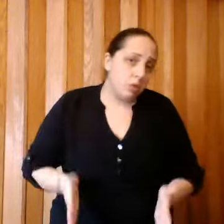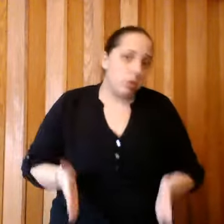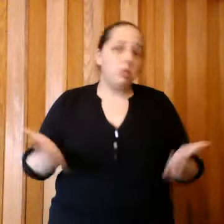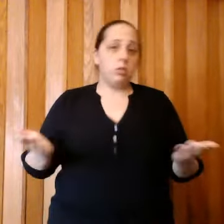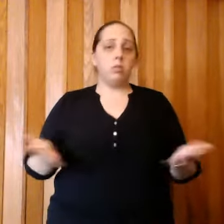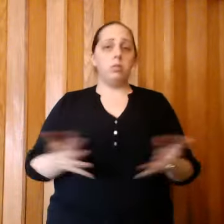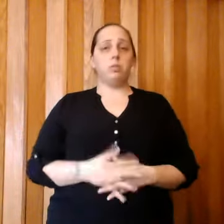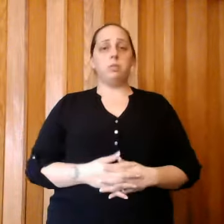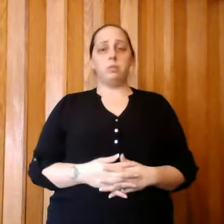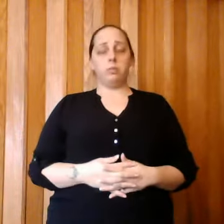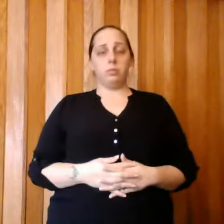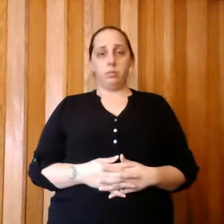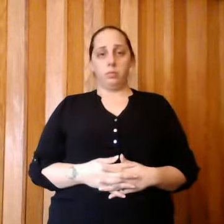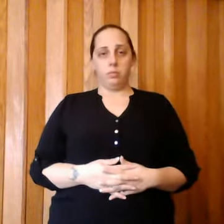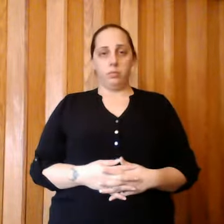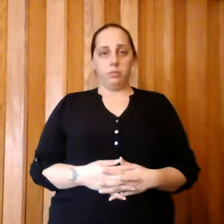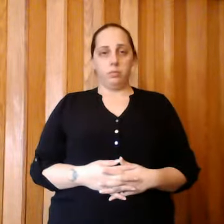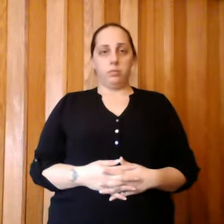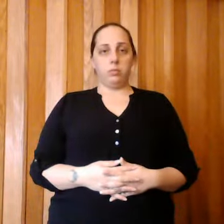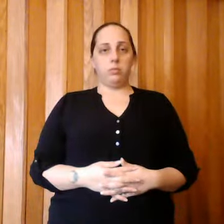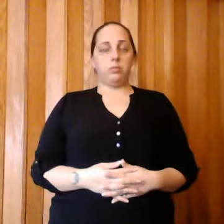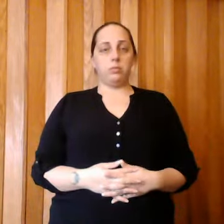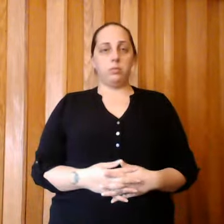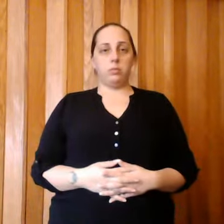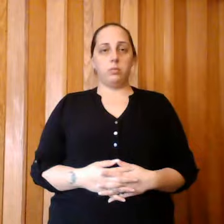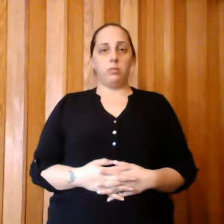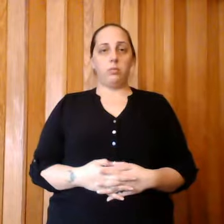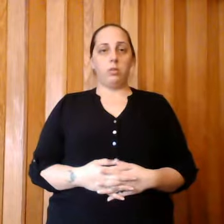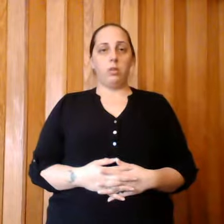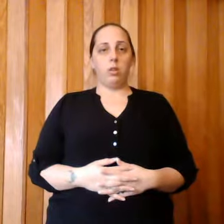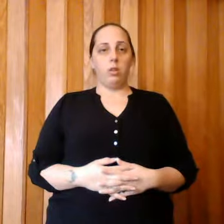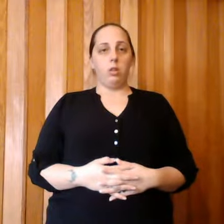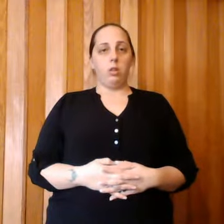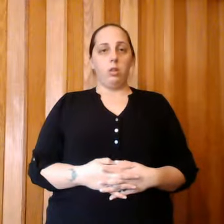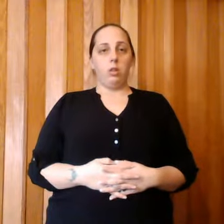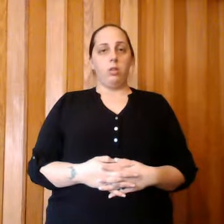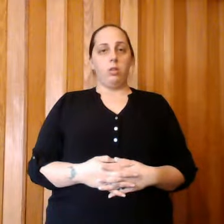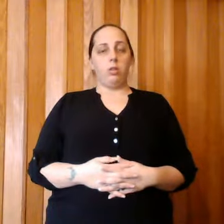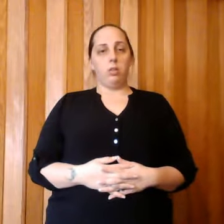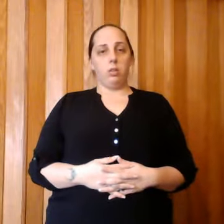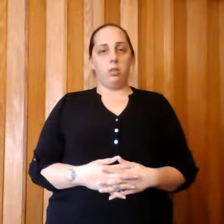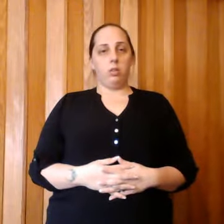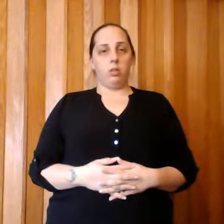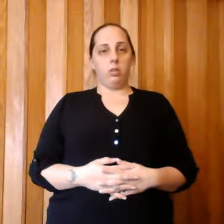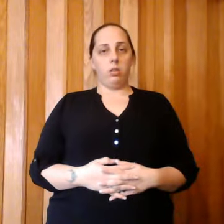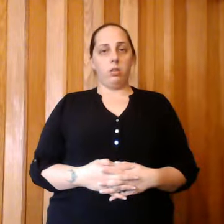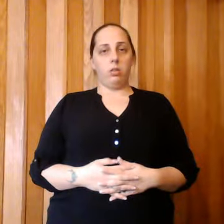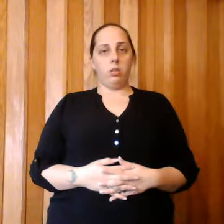And so I make sure to have intentions right now, so if nobody has anybody to pray for, I put down my